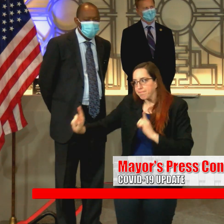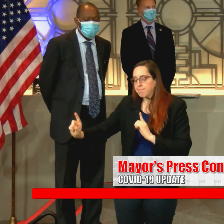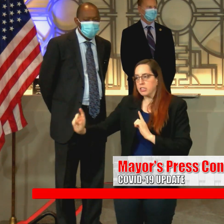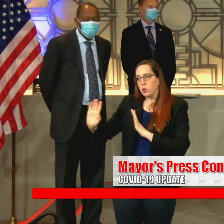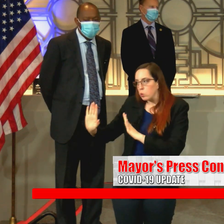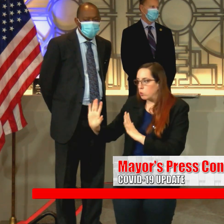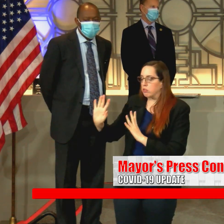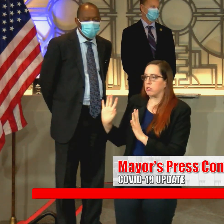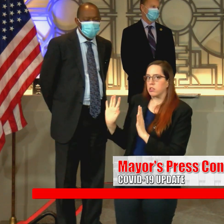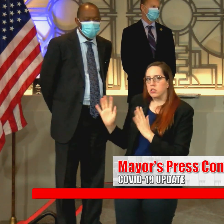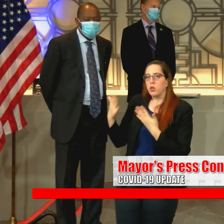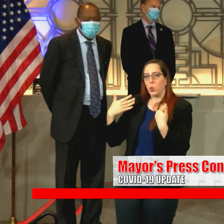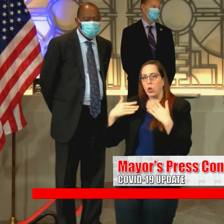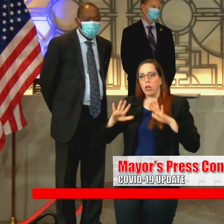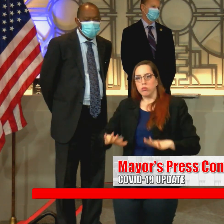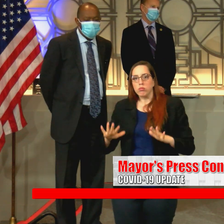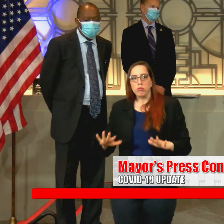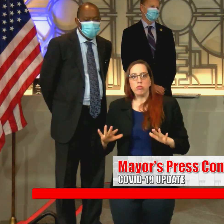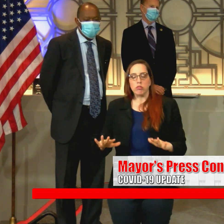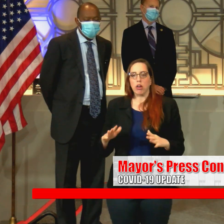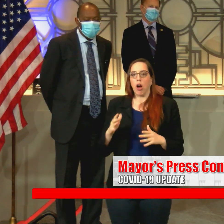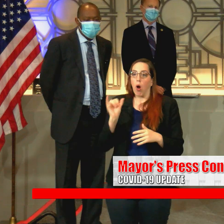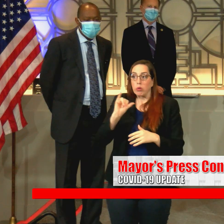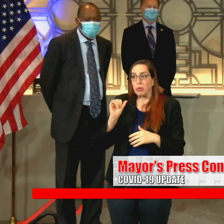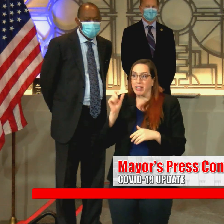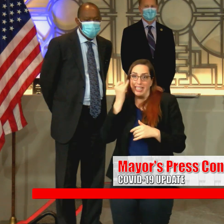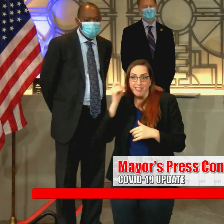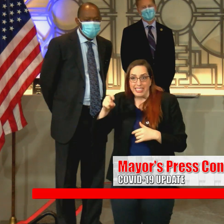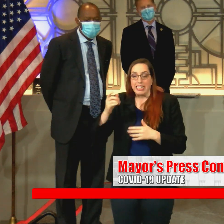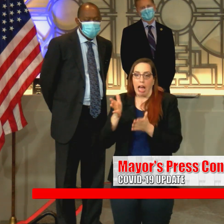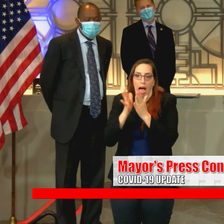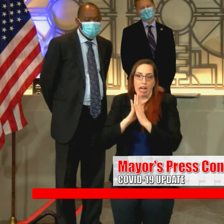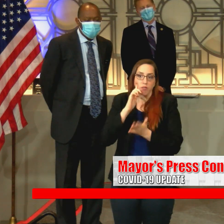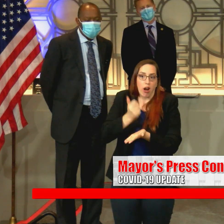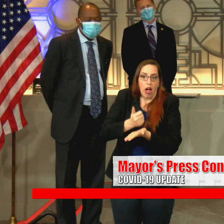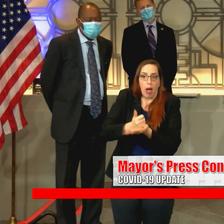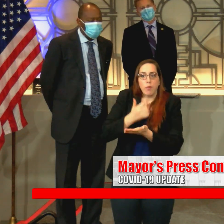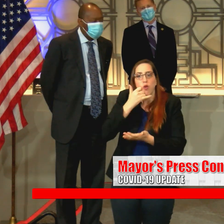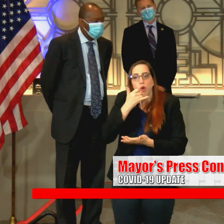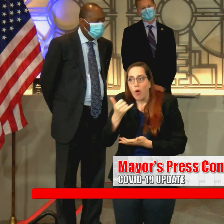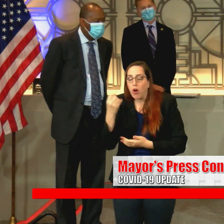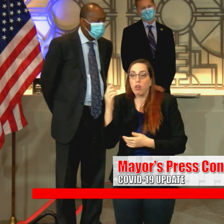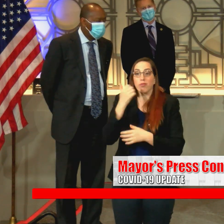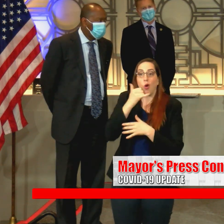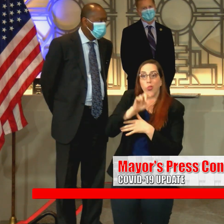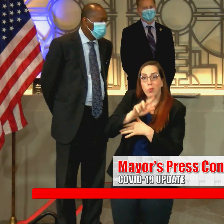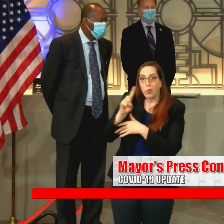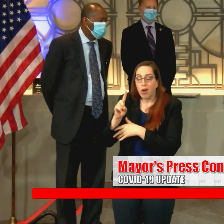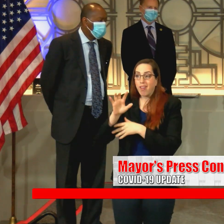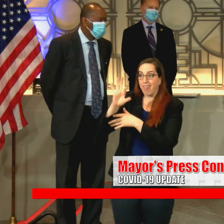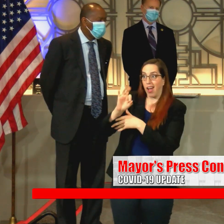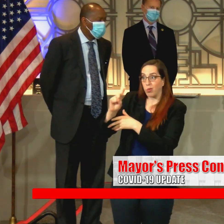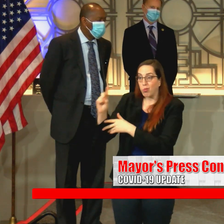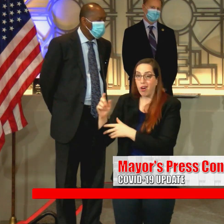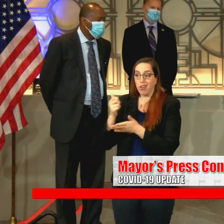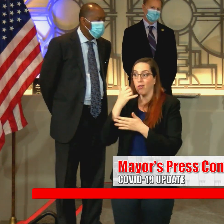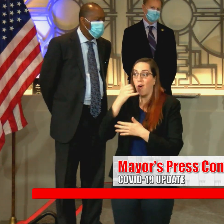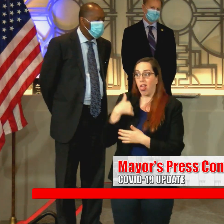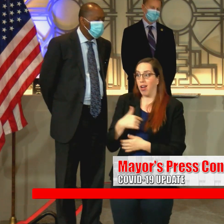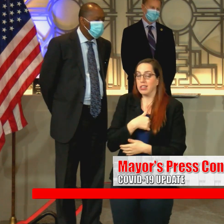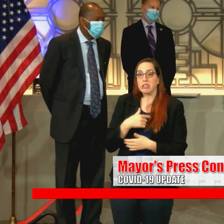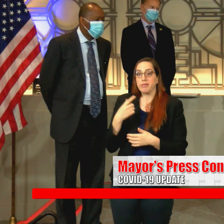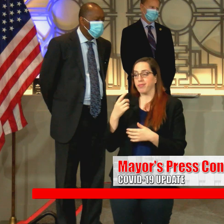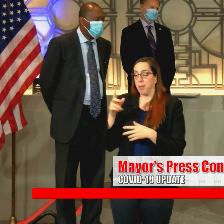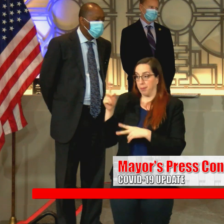and quite frankly, we need to ask for help. Reach out, call us, call 311, call 911 to the victims